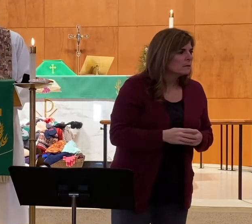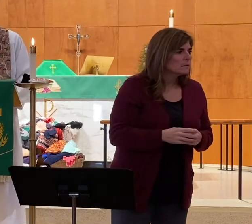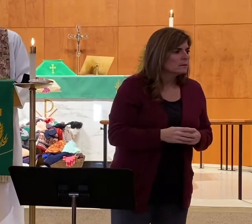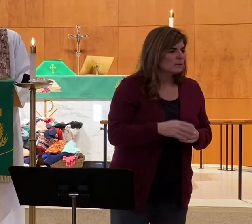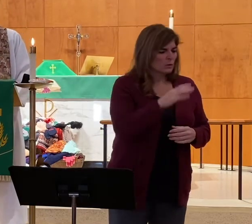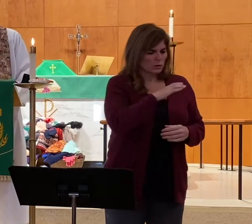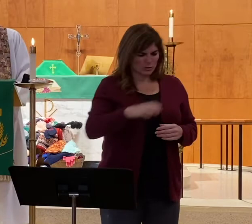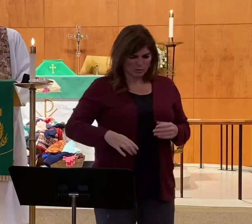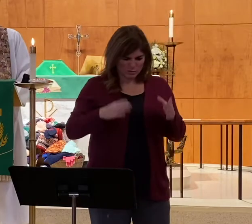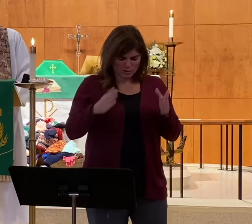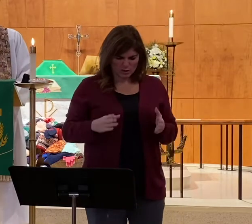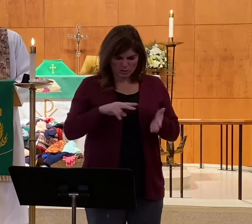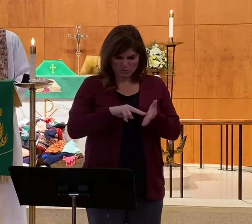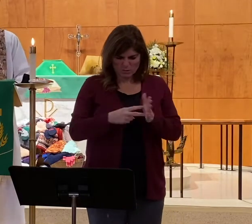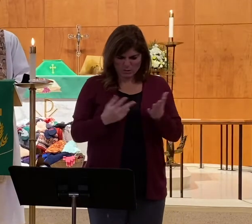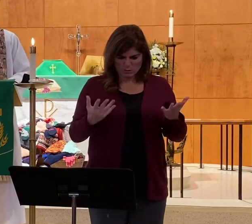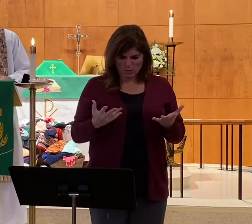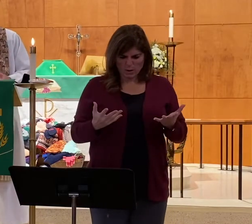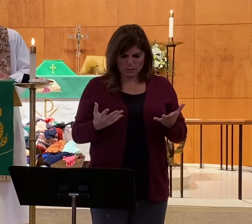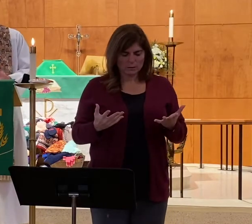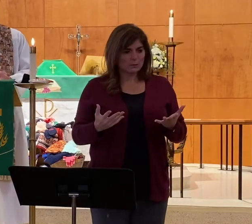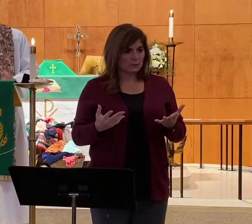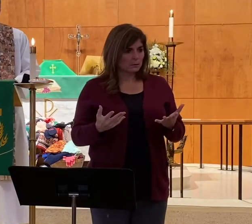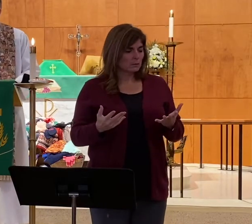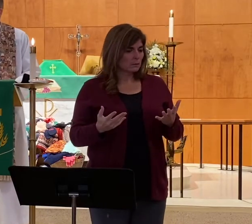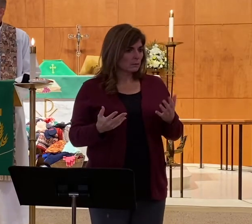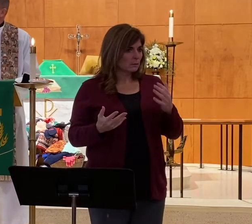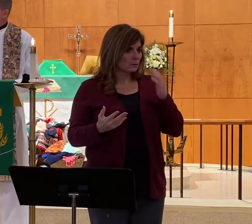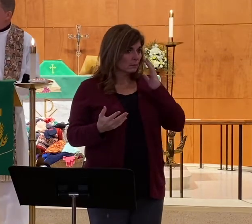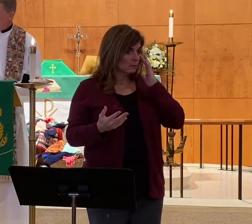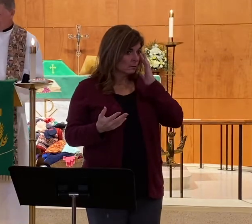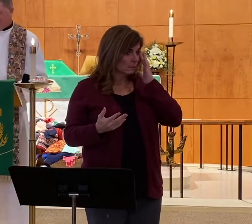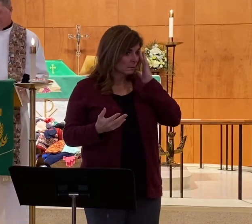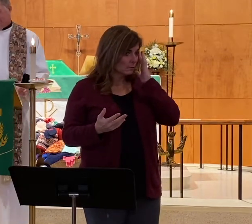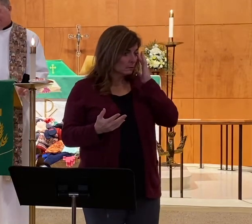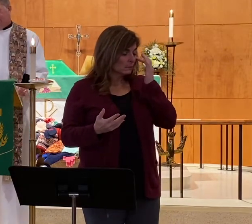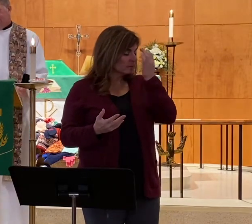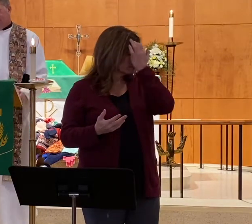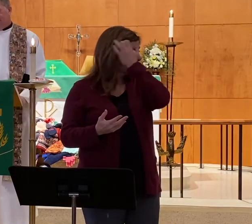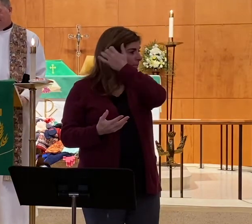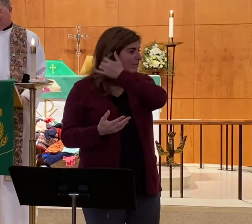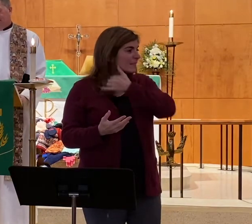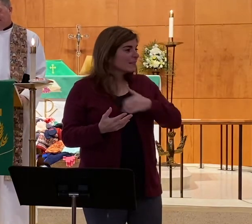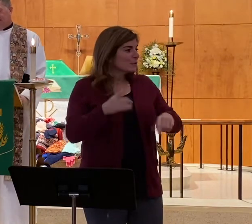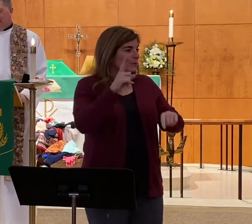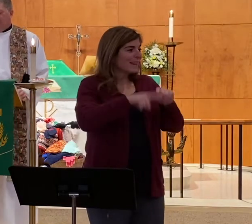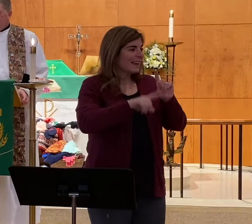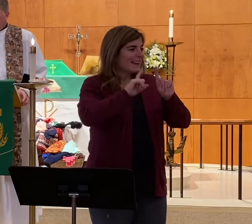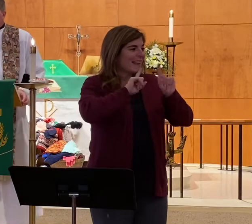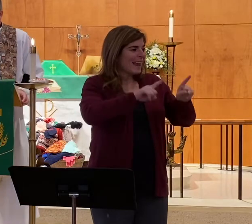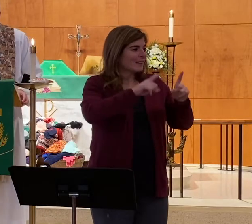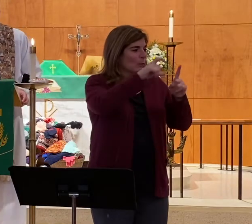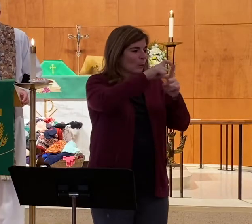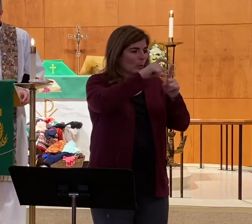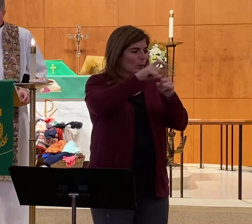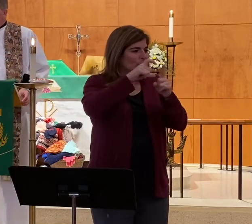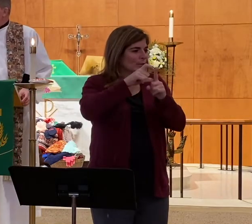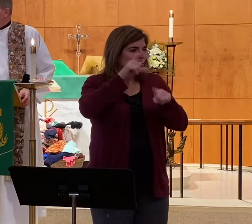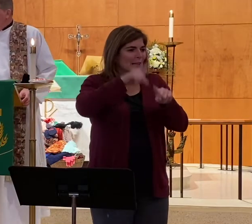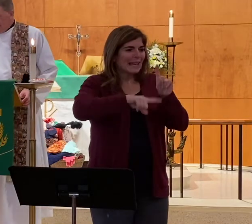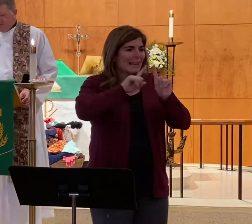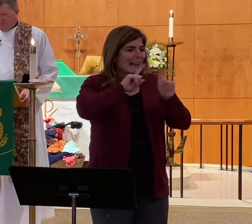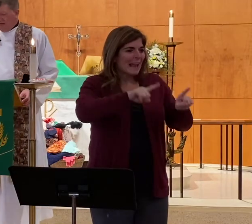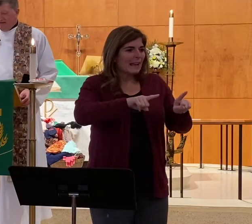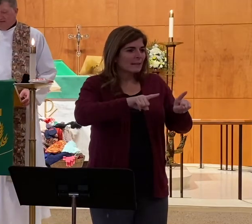Christian? They probably think they're asking for information. But in most cases, I wonder